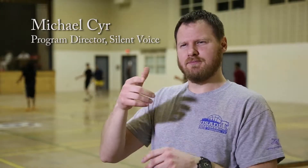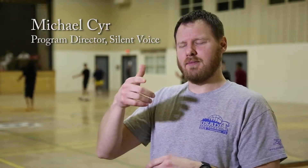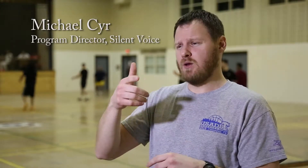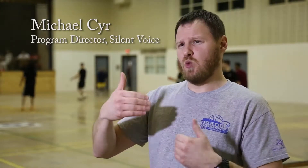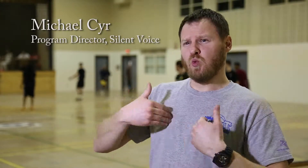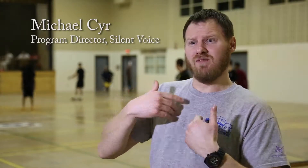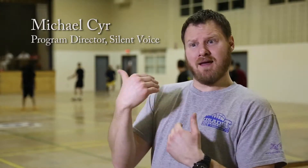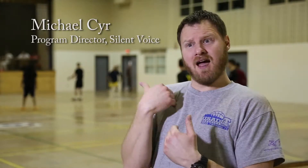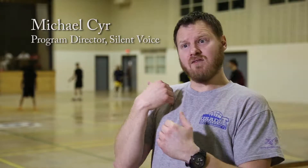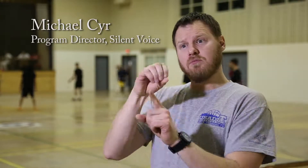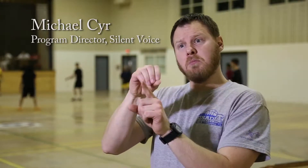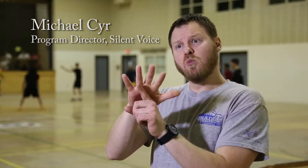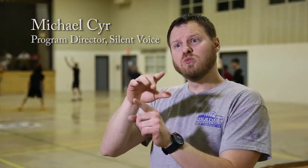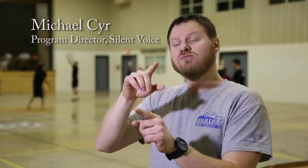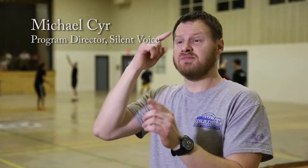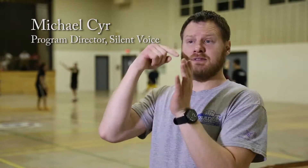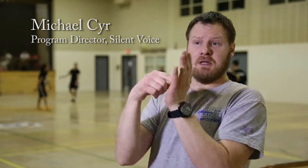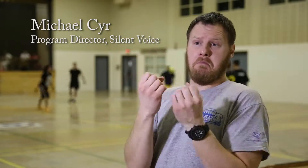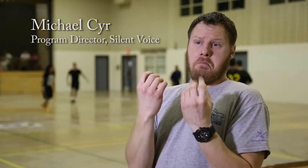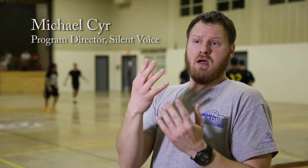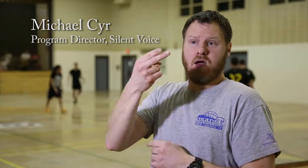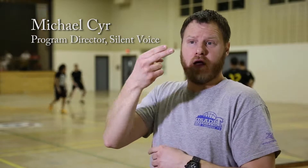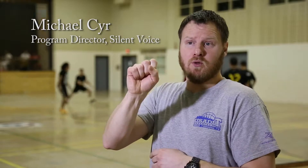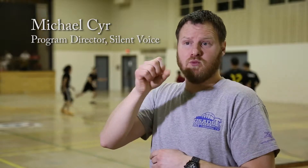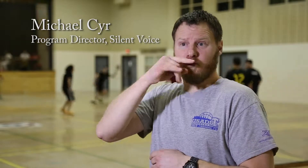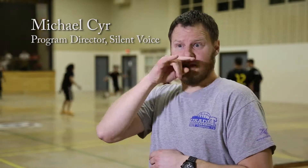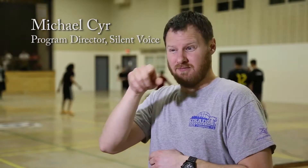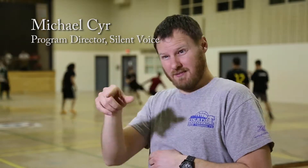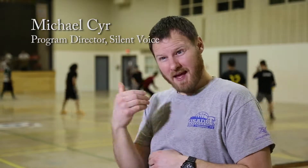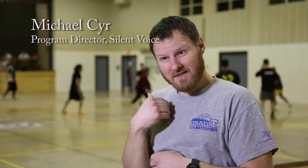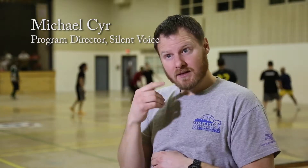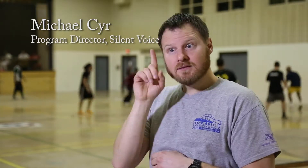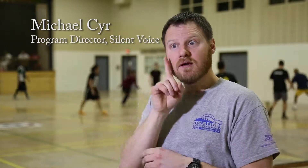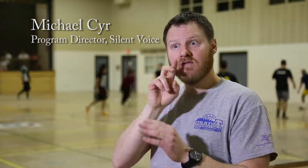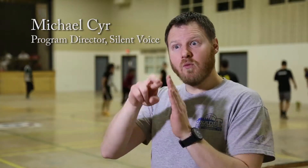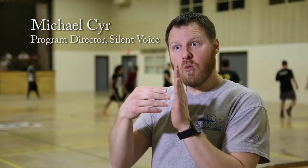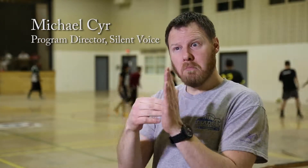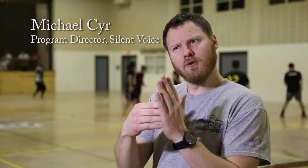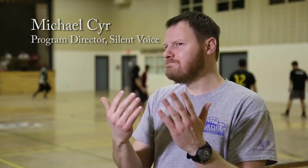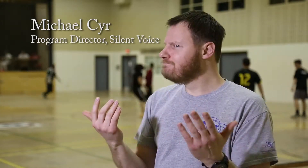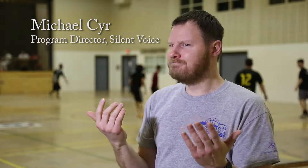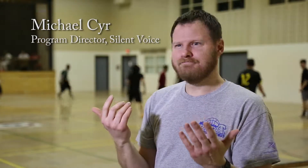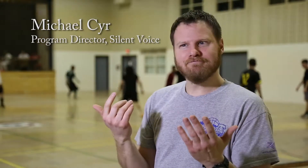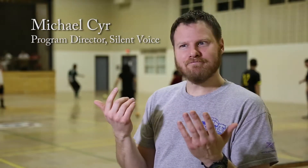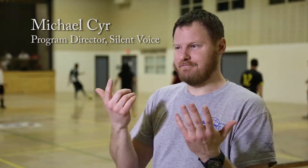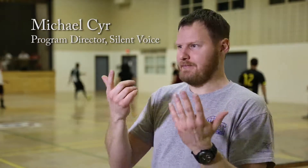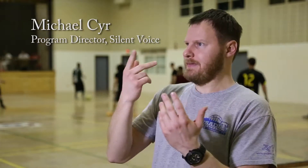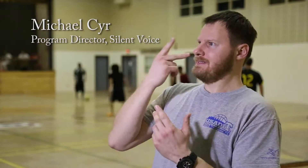Peers are tremendously important, especially for youth. For example, a lot of high school students who are deaf, they do not have role models, deaf